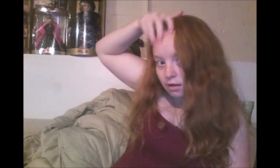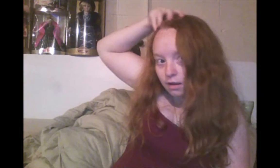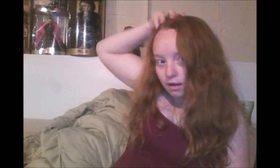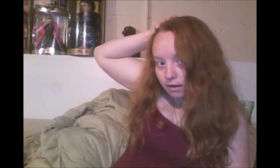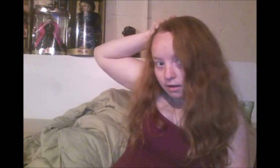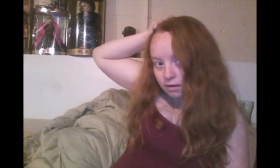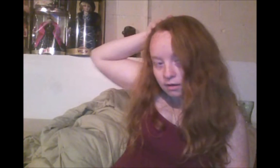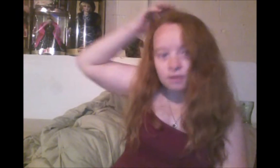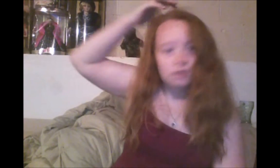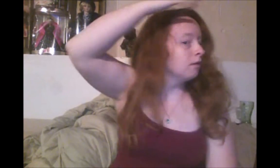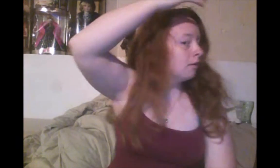Lion.